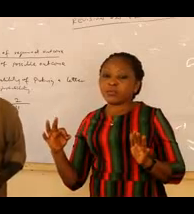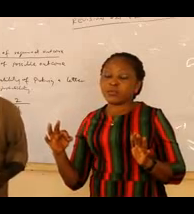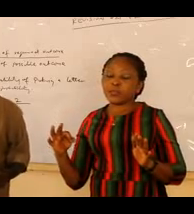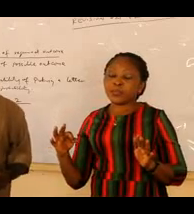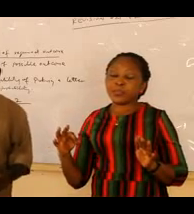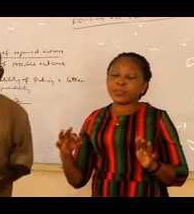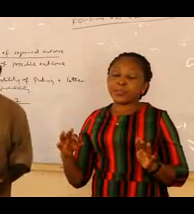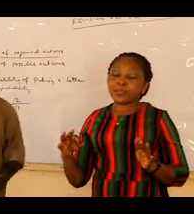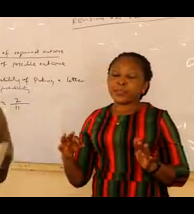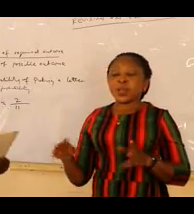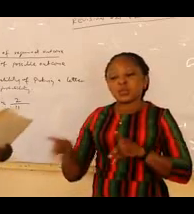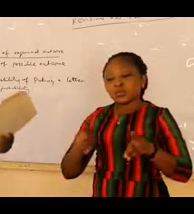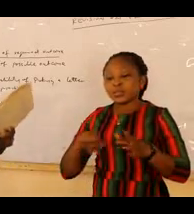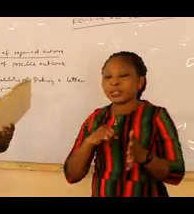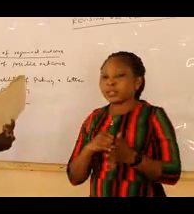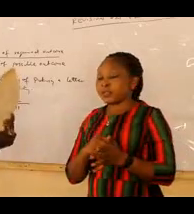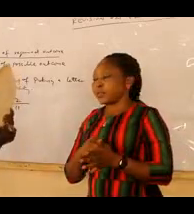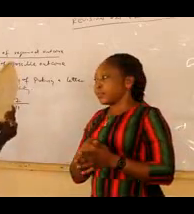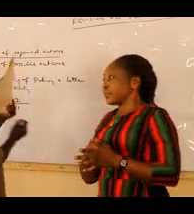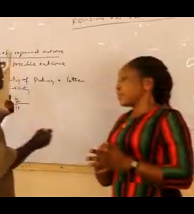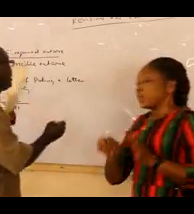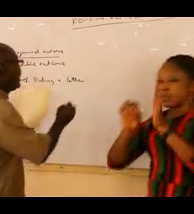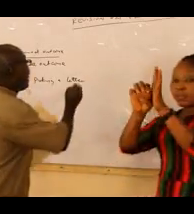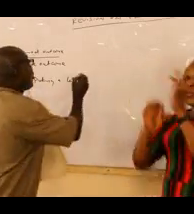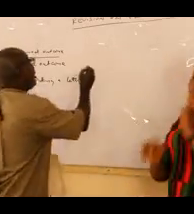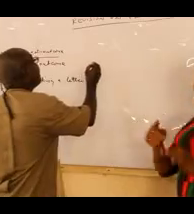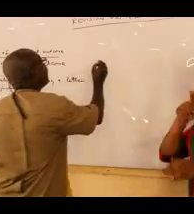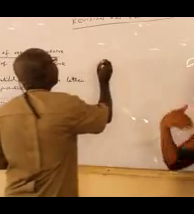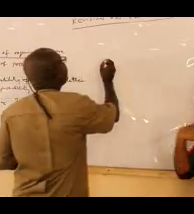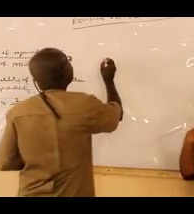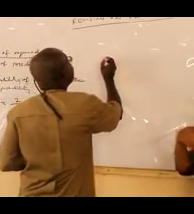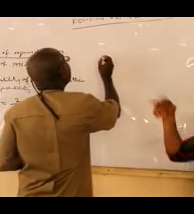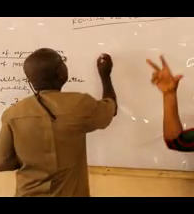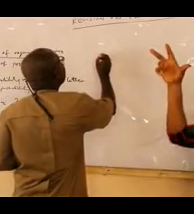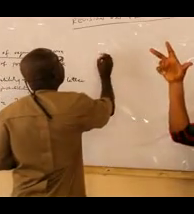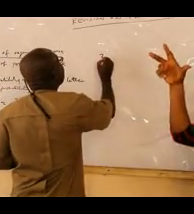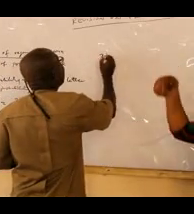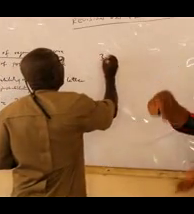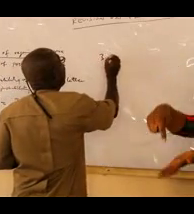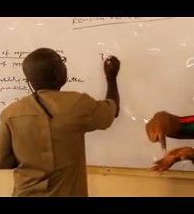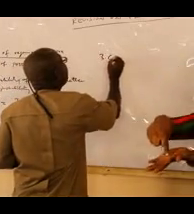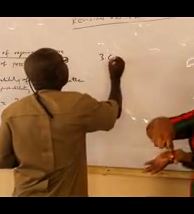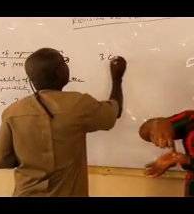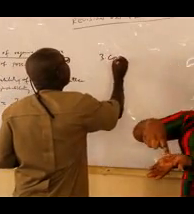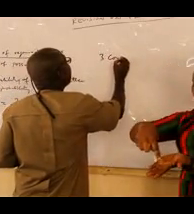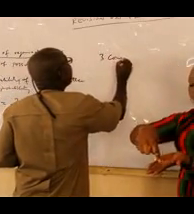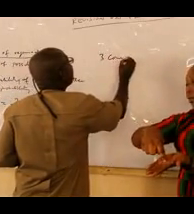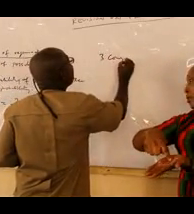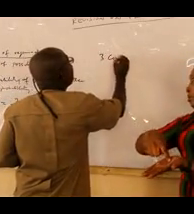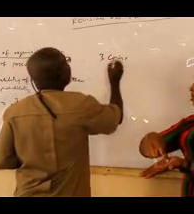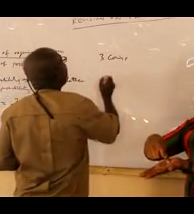it. Let me now talk about if you have 2 coins, say 3 coins.